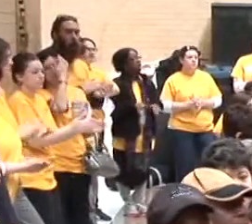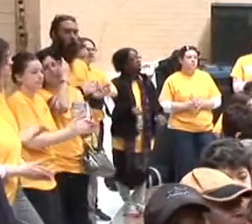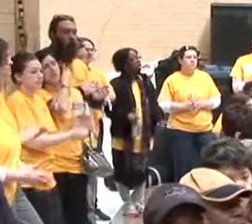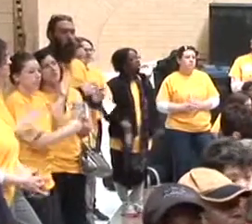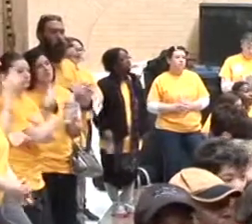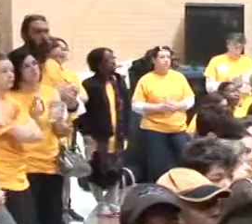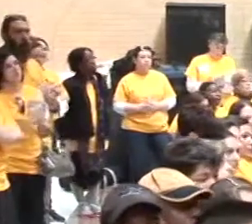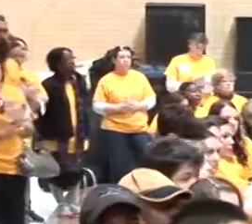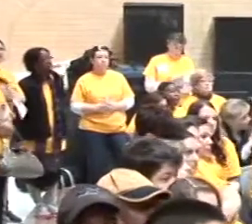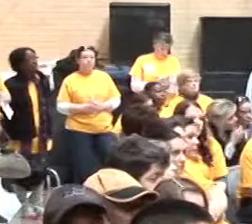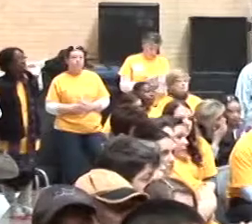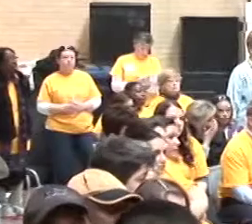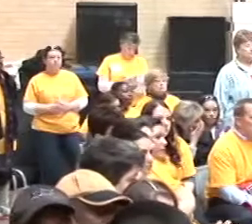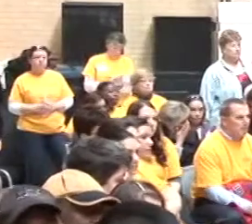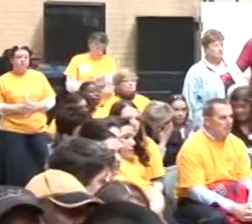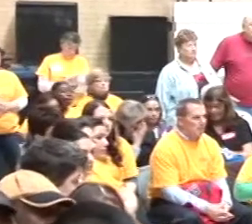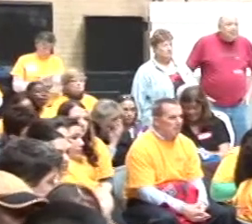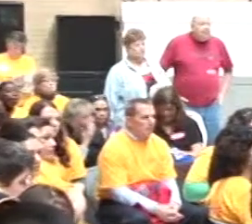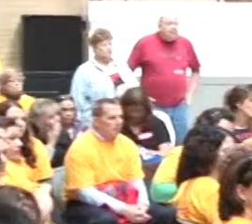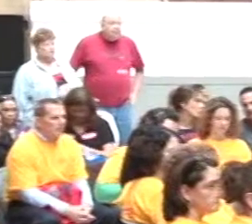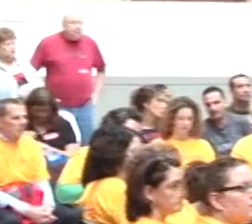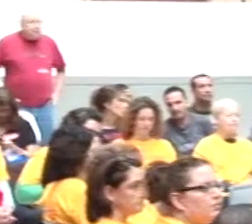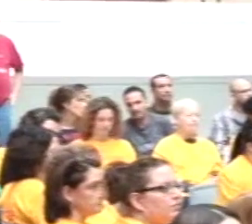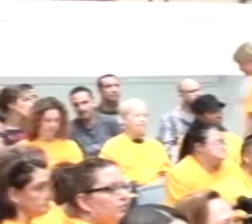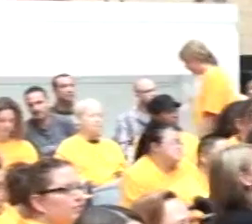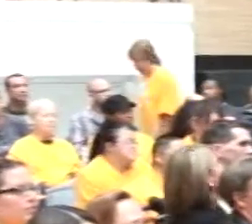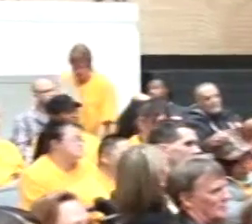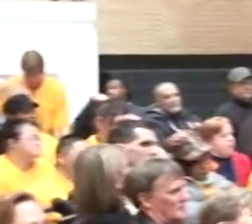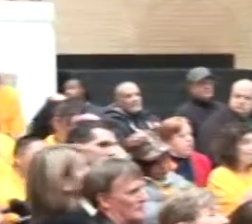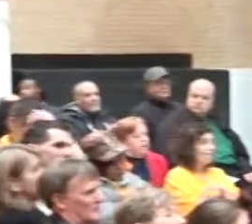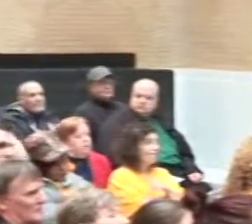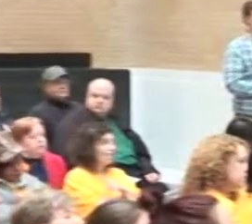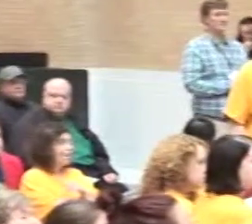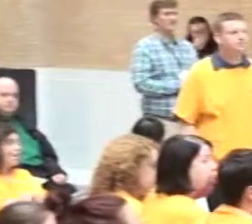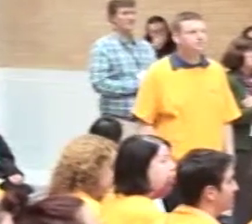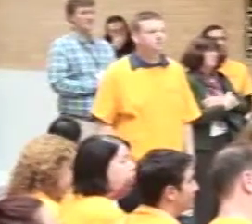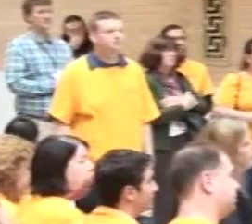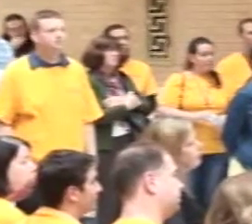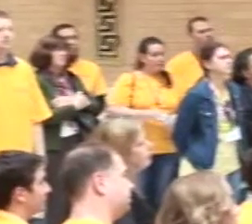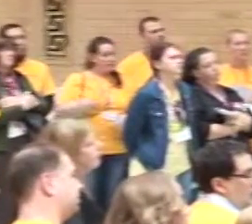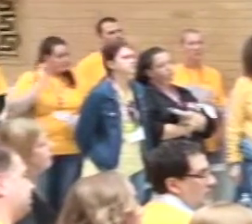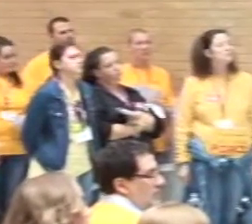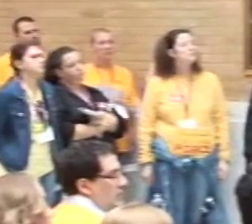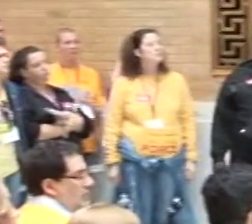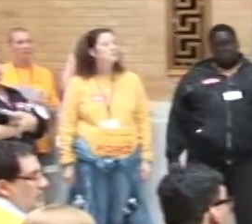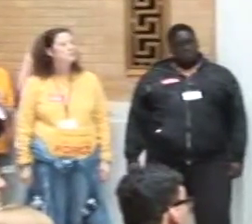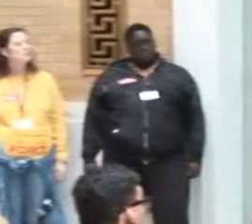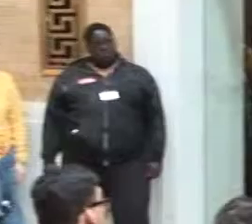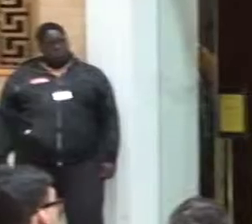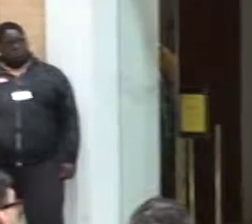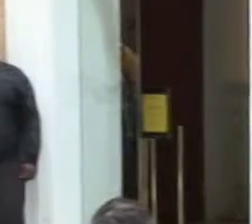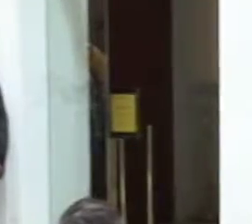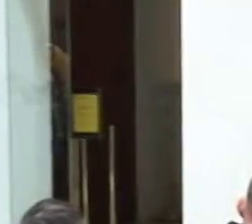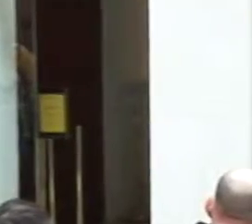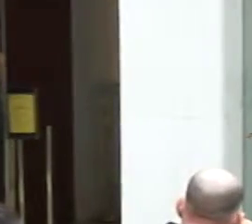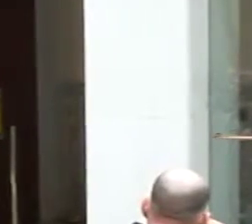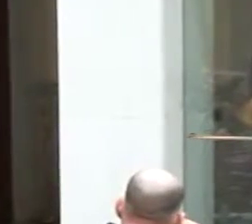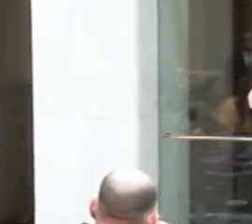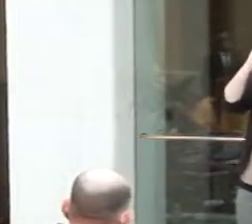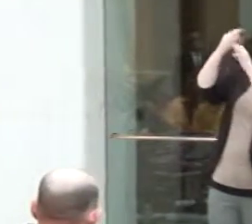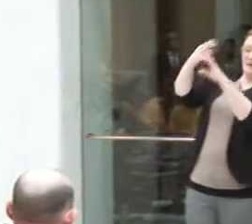i remember that speaker deleo chairs heads up the house and that wouldn't have happened without his input